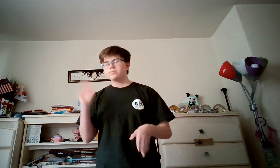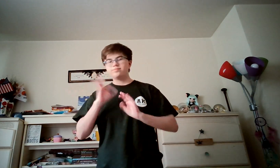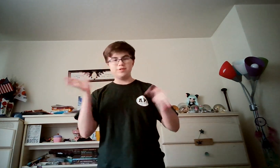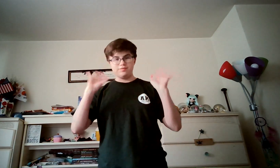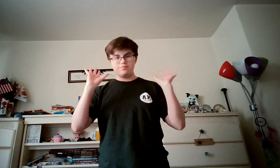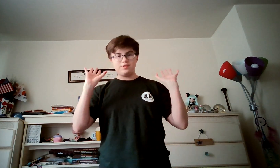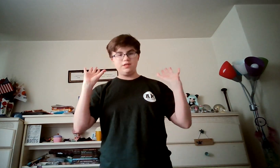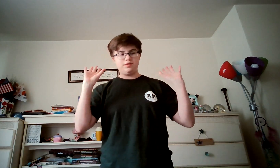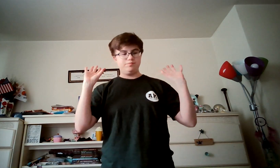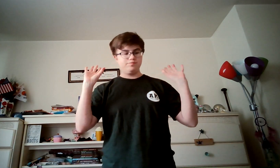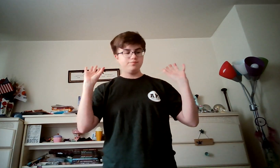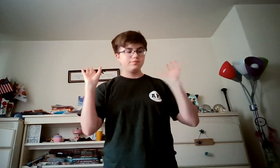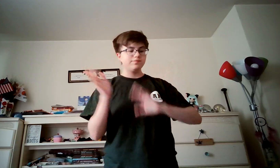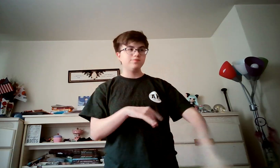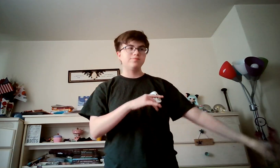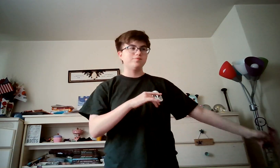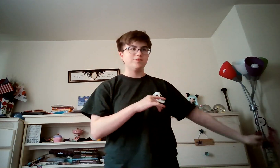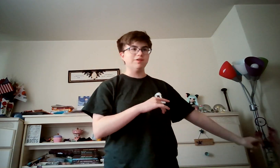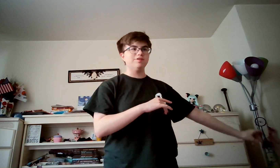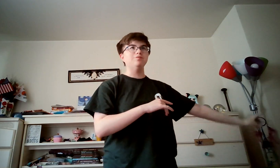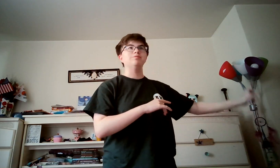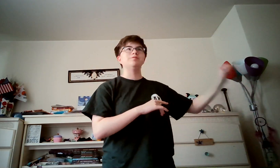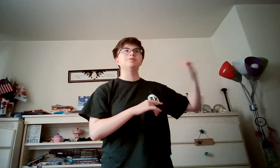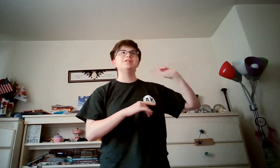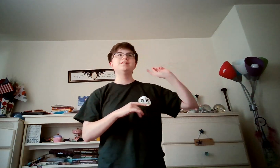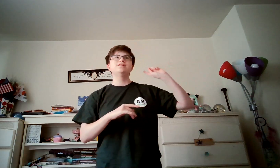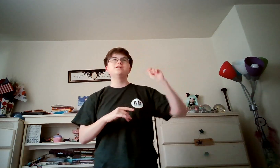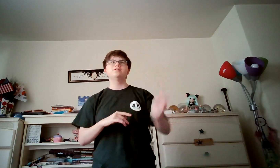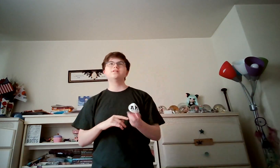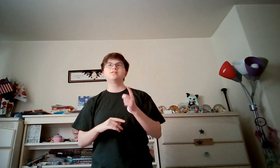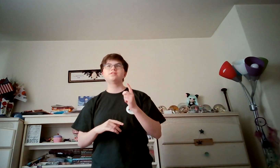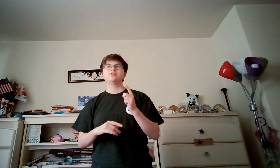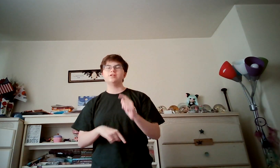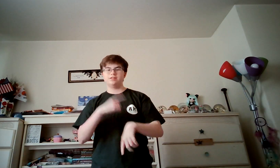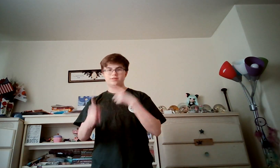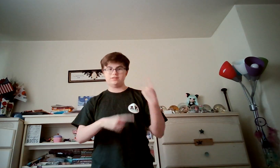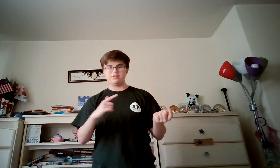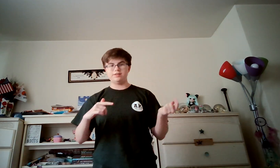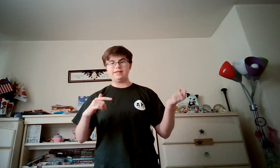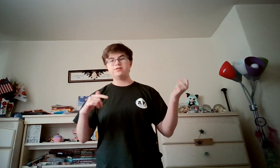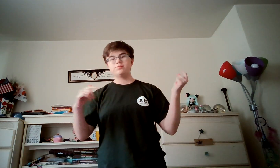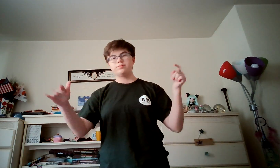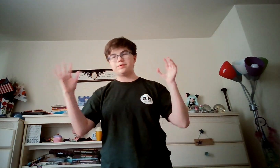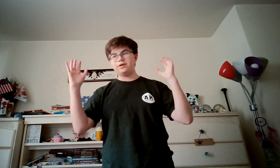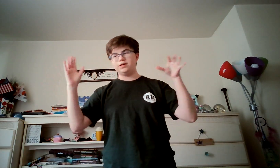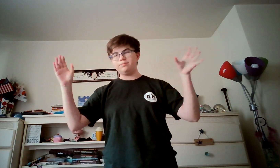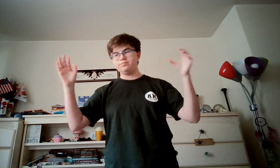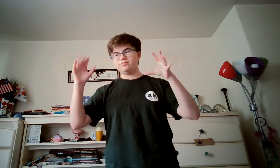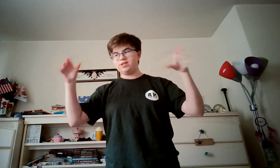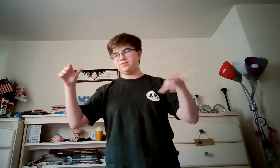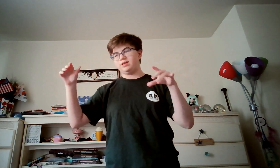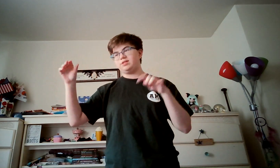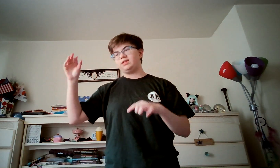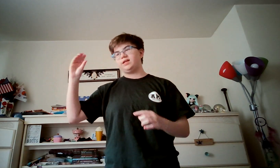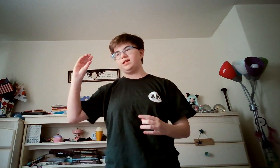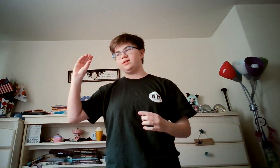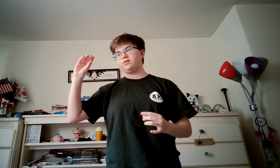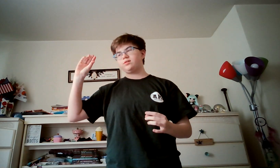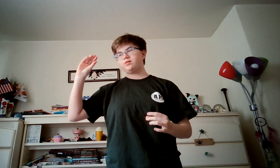but, time was celebrating my birthday. So I got to see, like, immediate family, and then